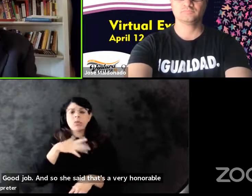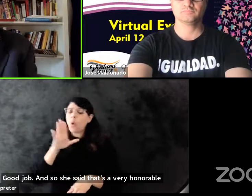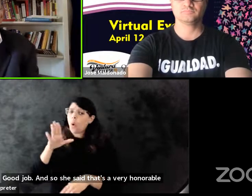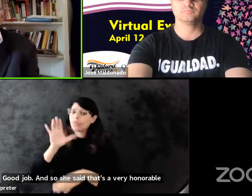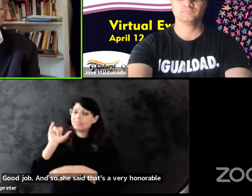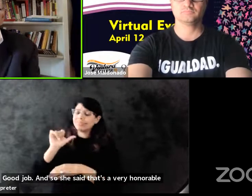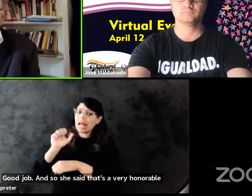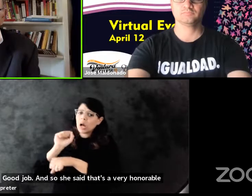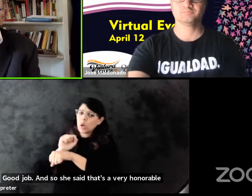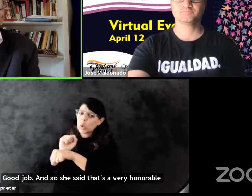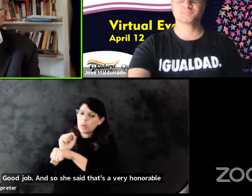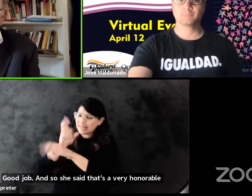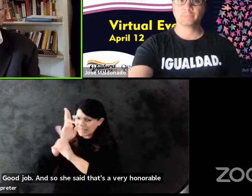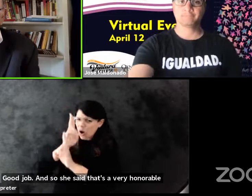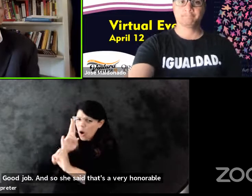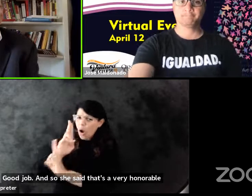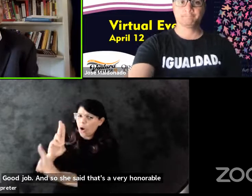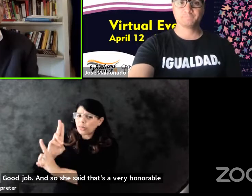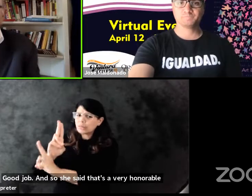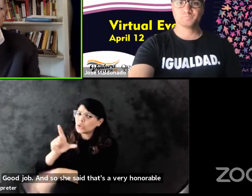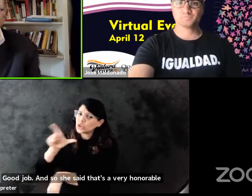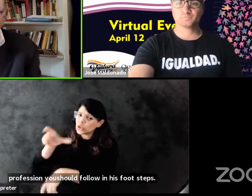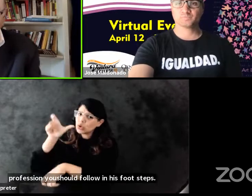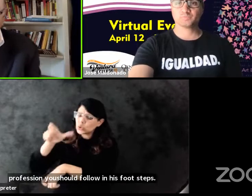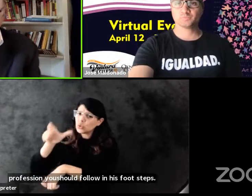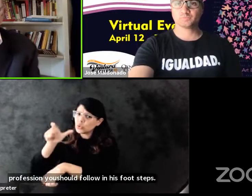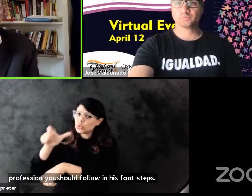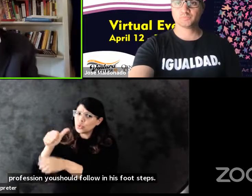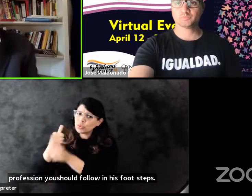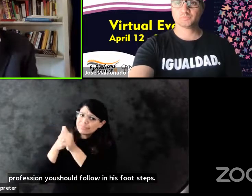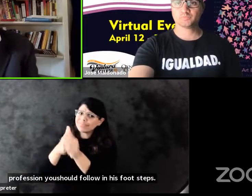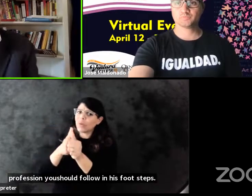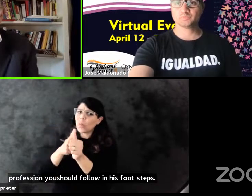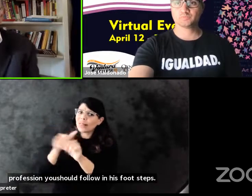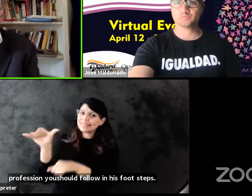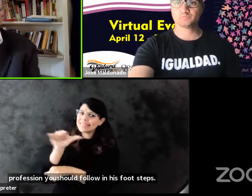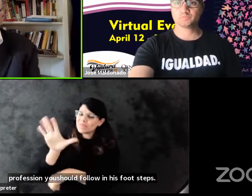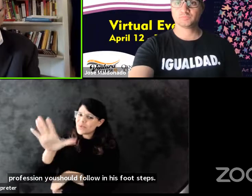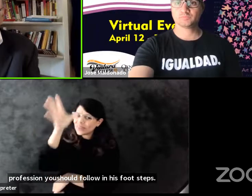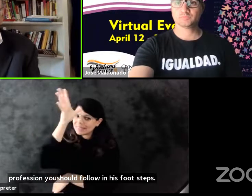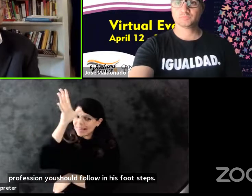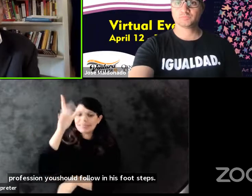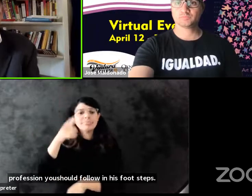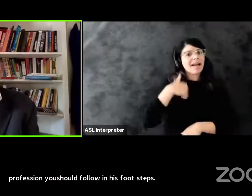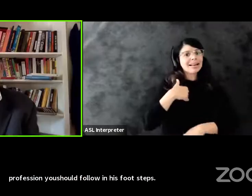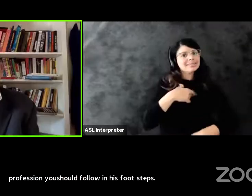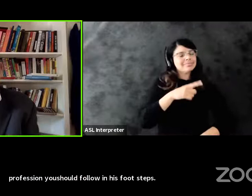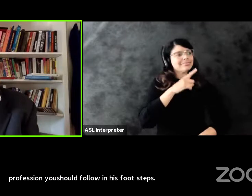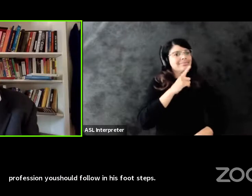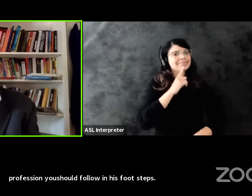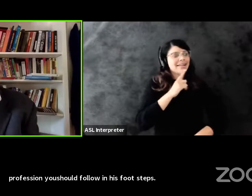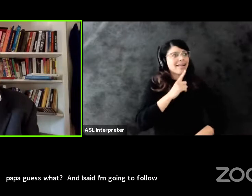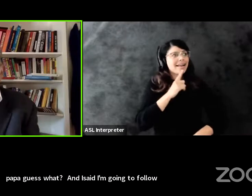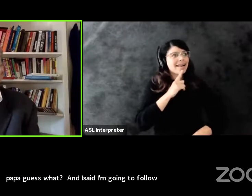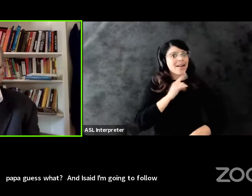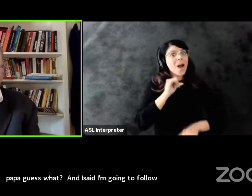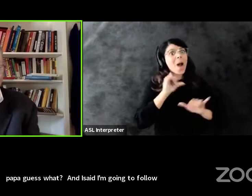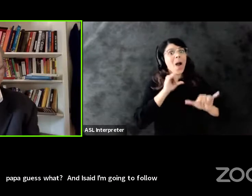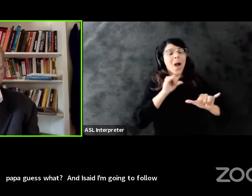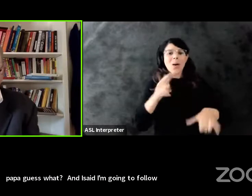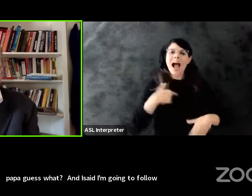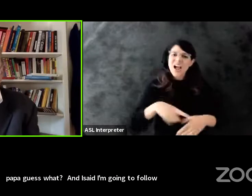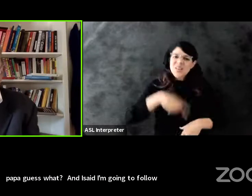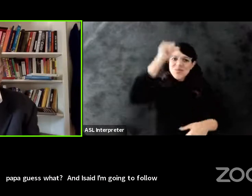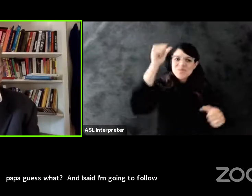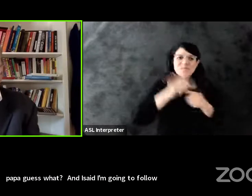pasó, mijo? And I said, I'm going to follow your footsteps, you know, and work in construction. And he got angry. Carajo, he didn't know